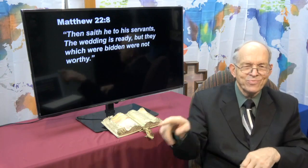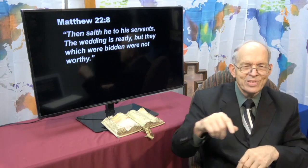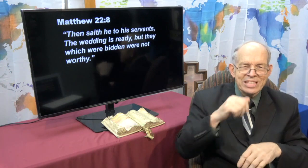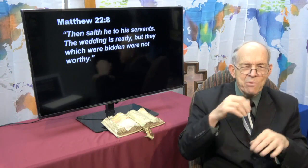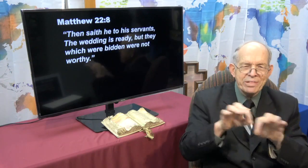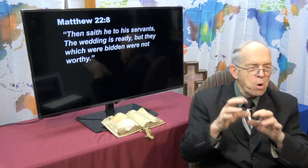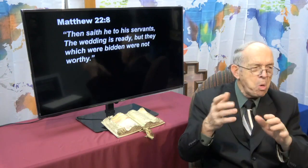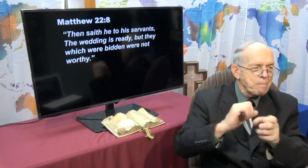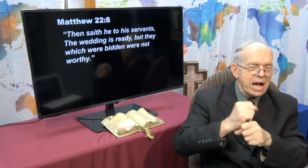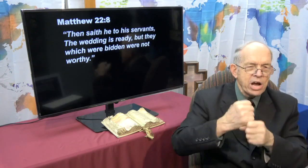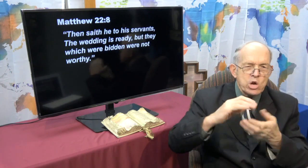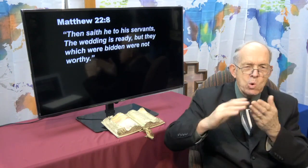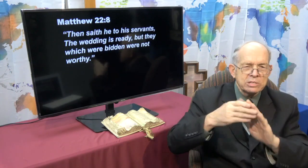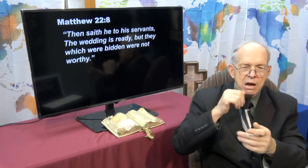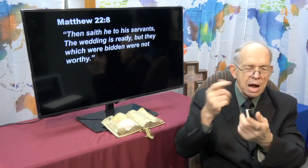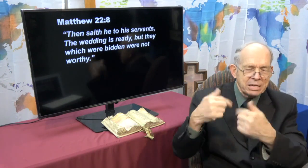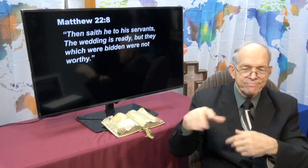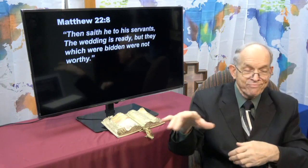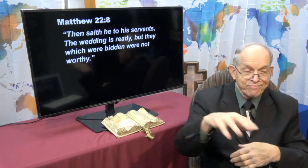It's not better than a man who is not coming.